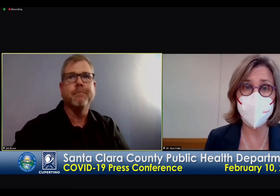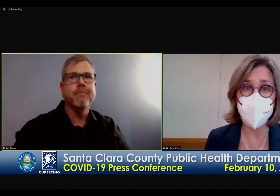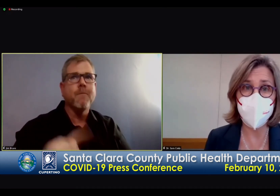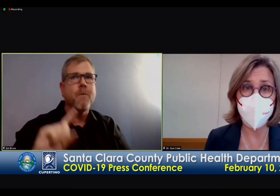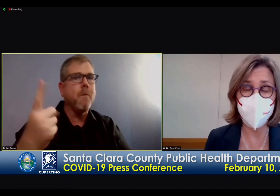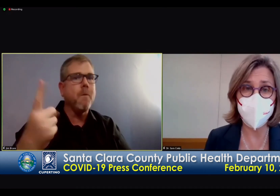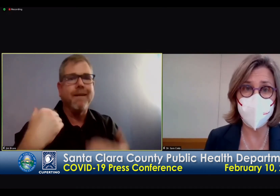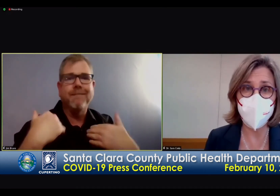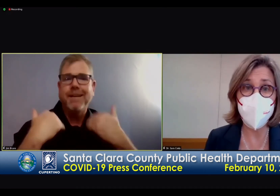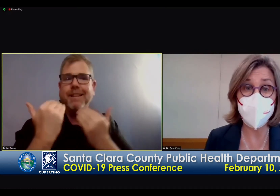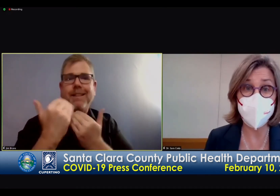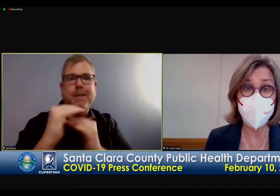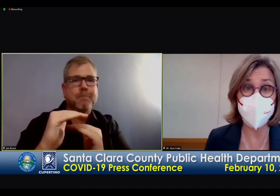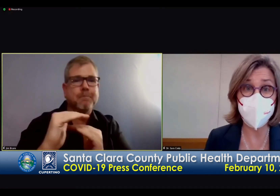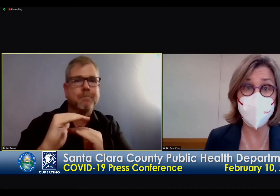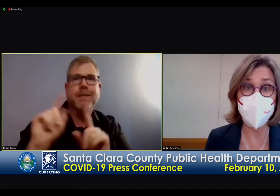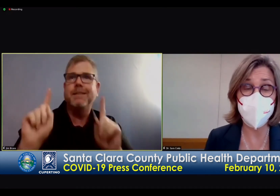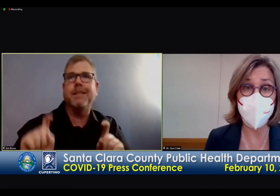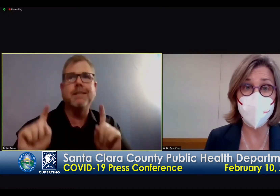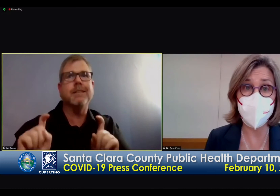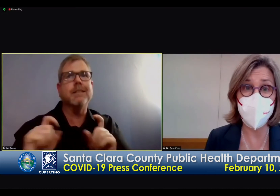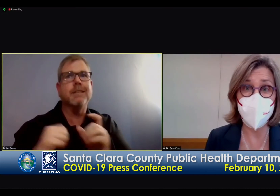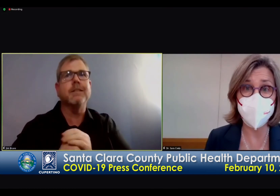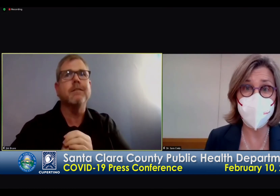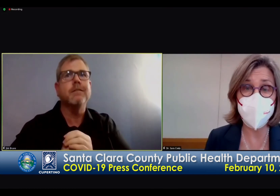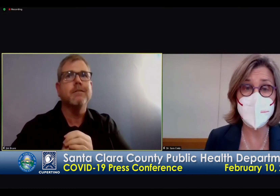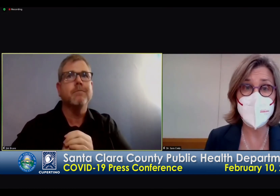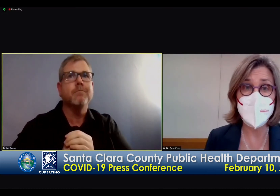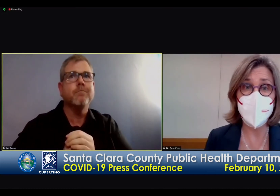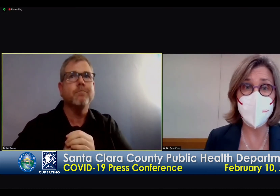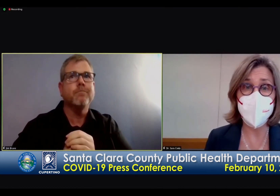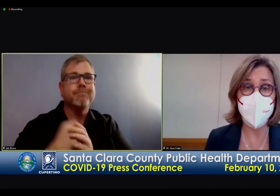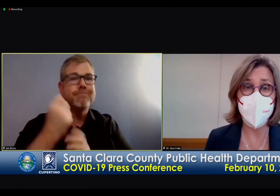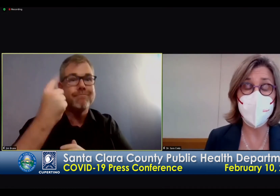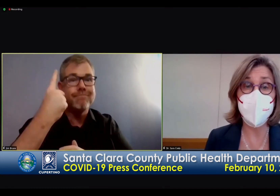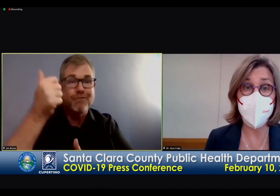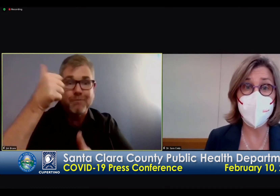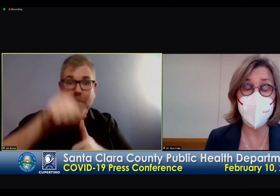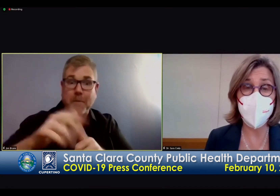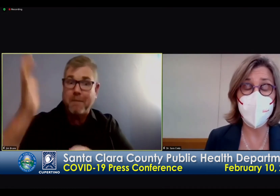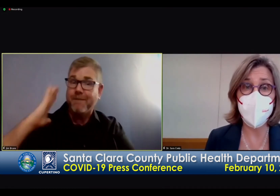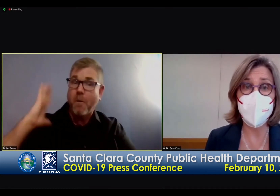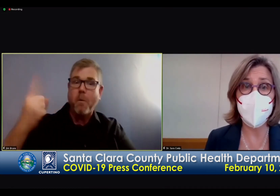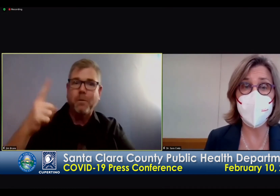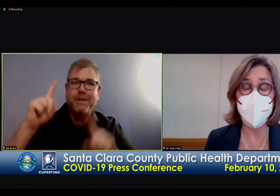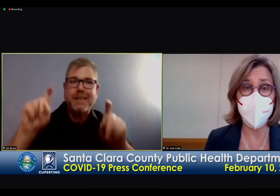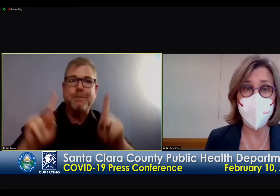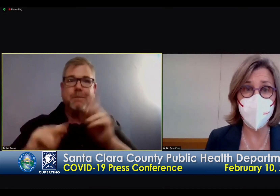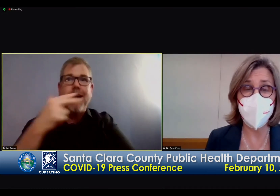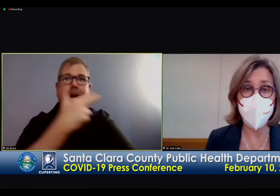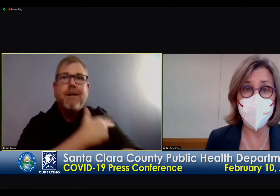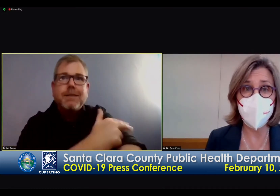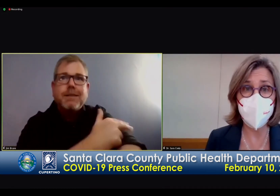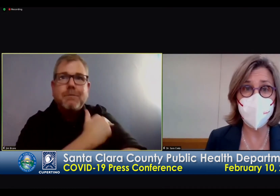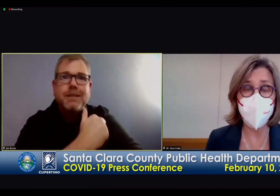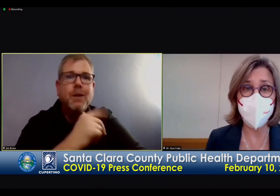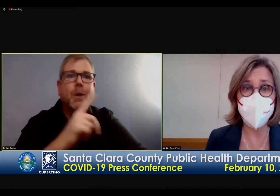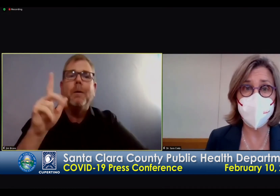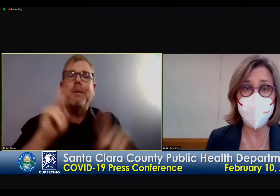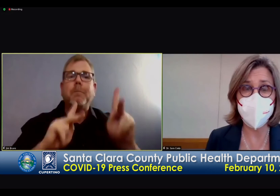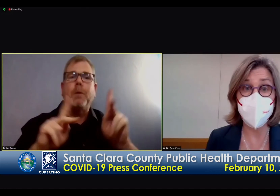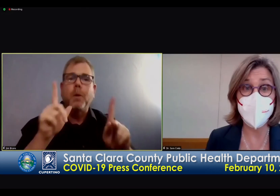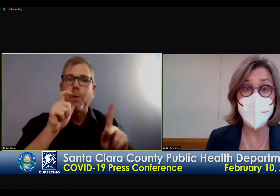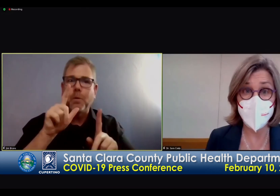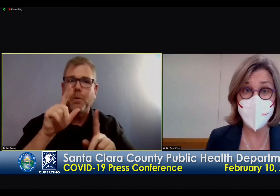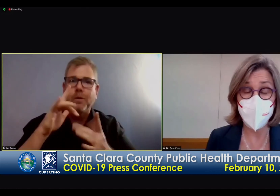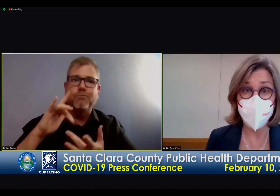hospitalized with a travel history because we simply didn't have the capacity. And a year ago, I remember that very uncomfortable feeling, thinking